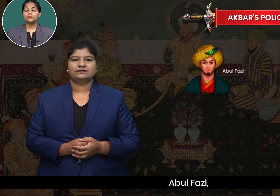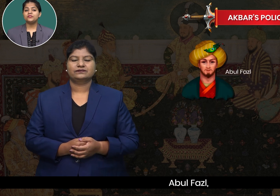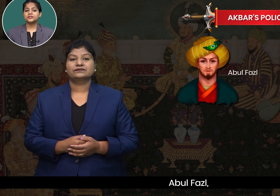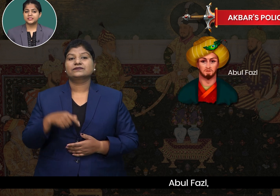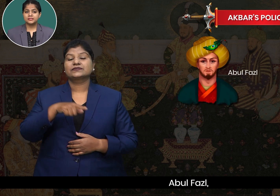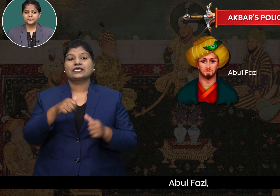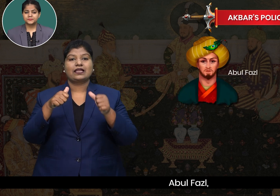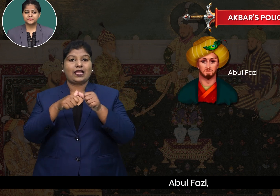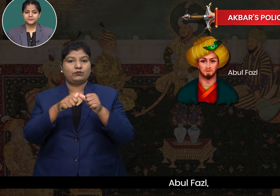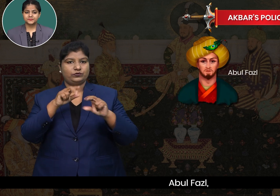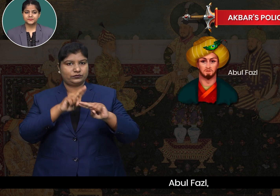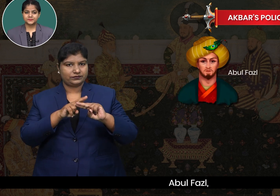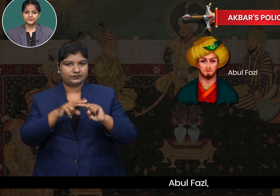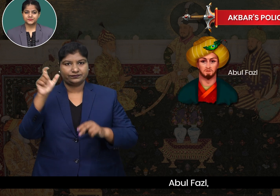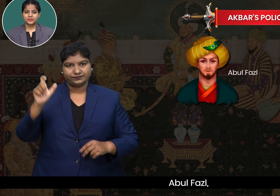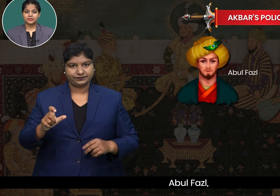Abul Fazl,